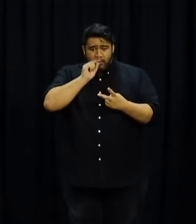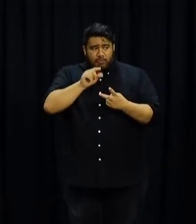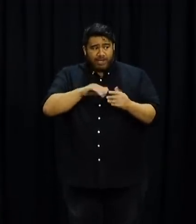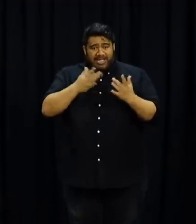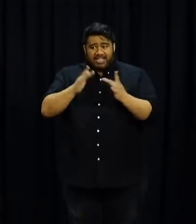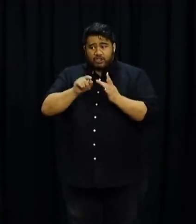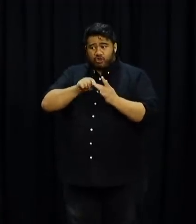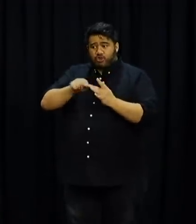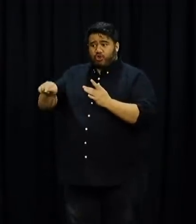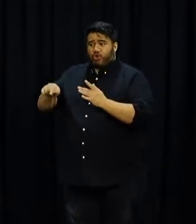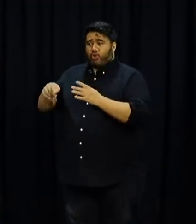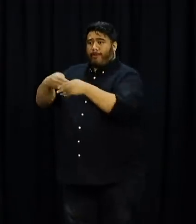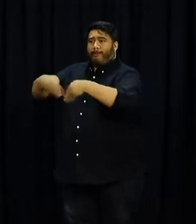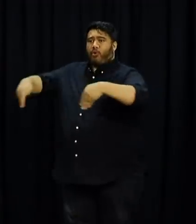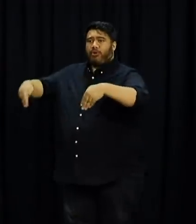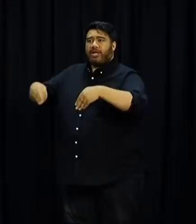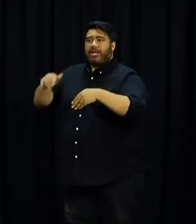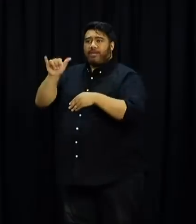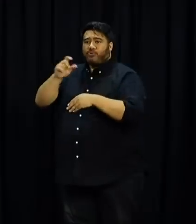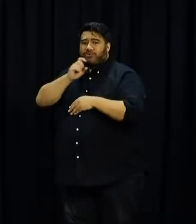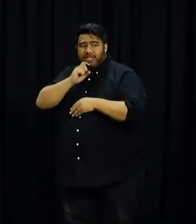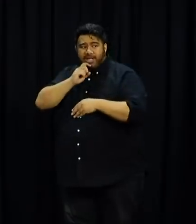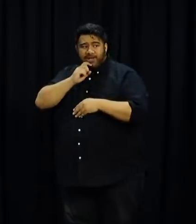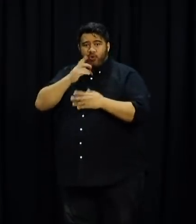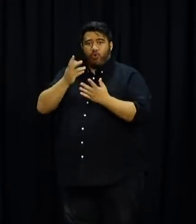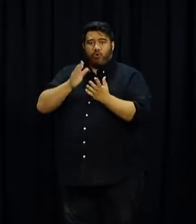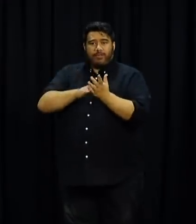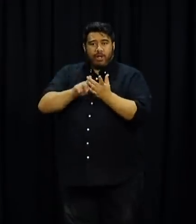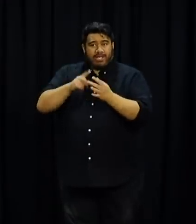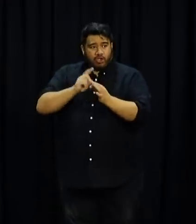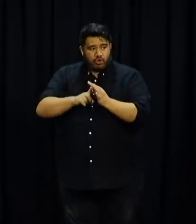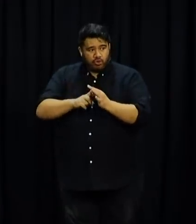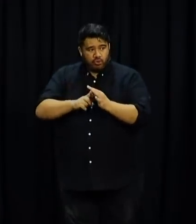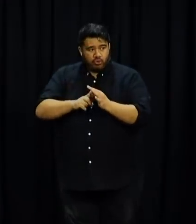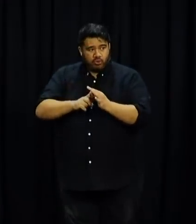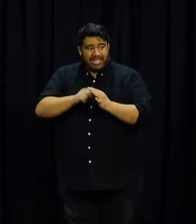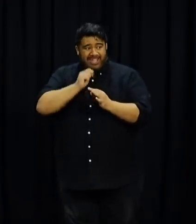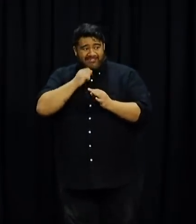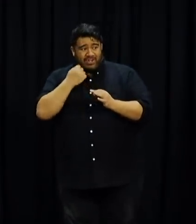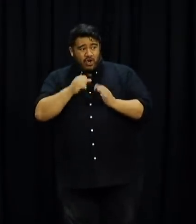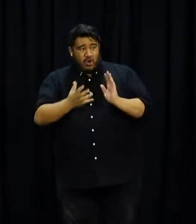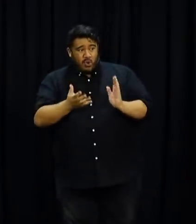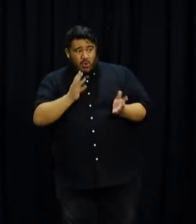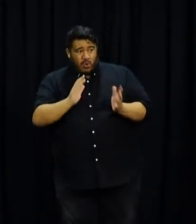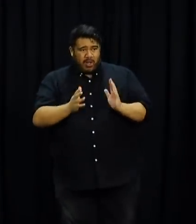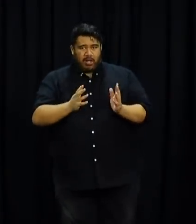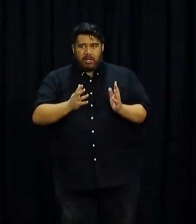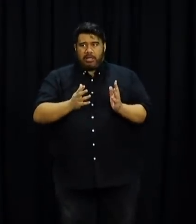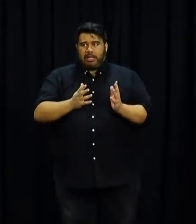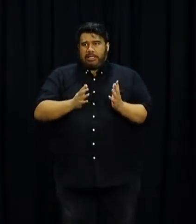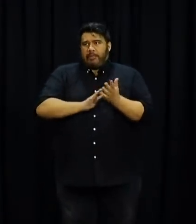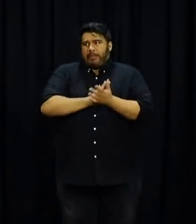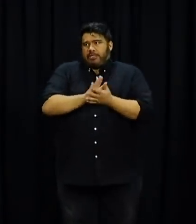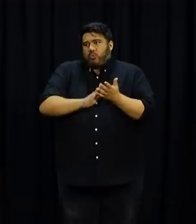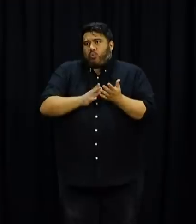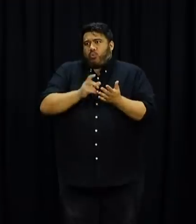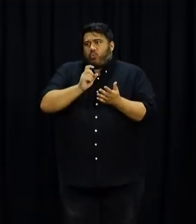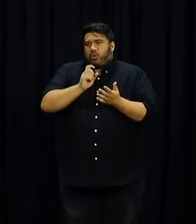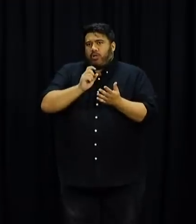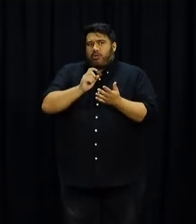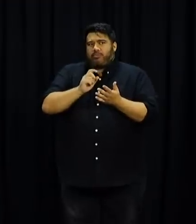staff or MIQ? If we couldn't answer those questions, then that was an indication we needed to move to a more